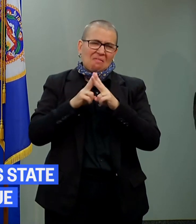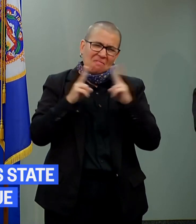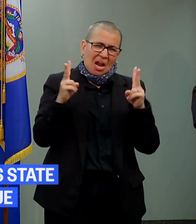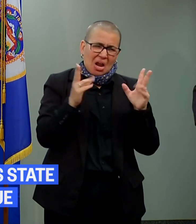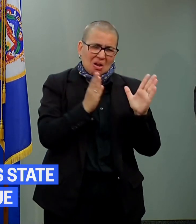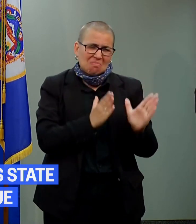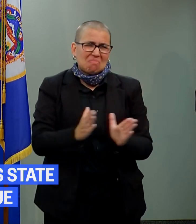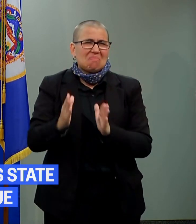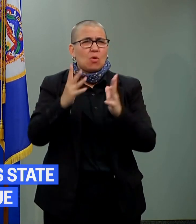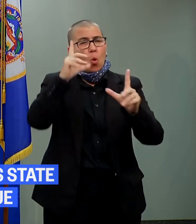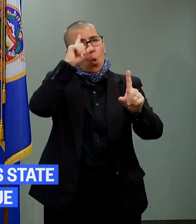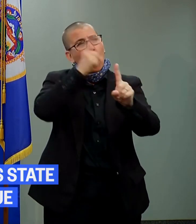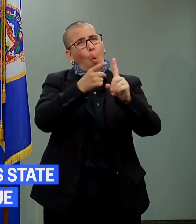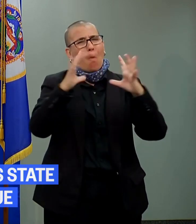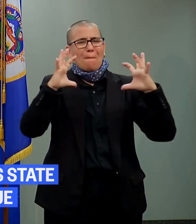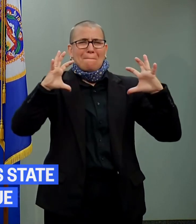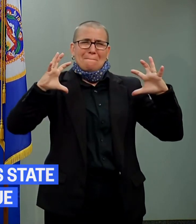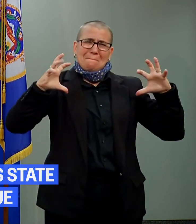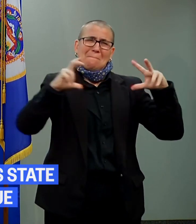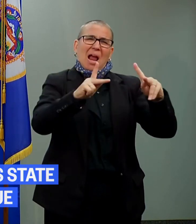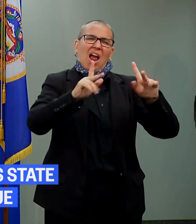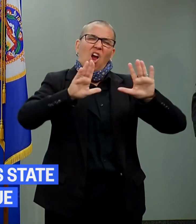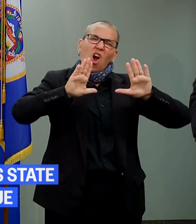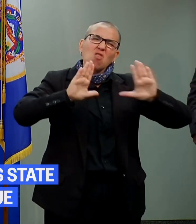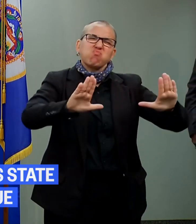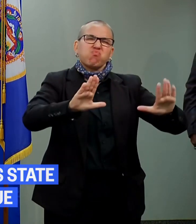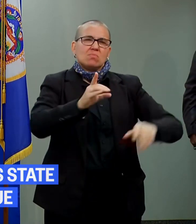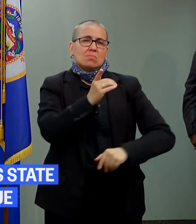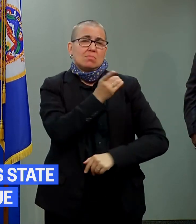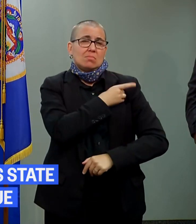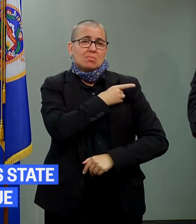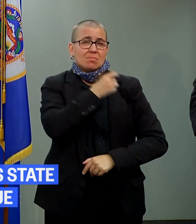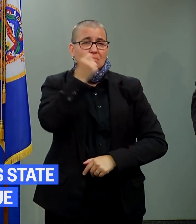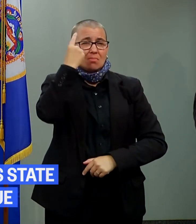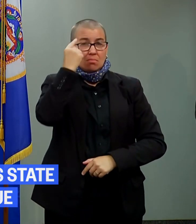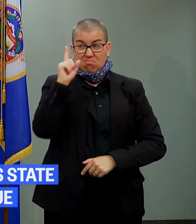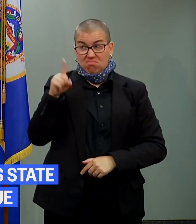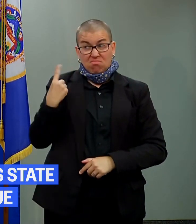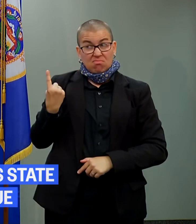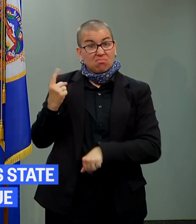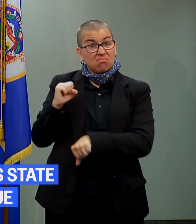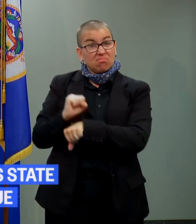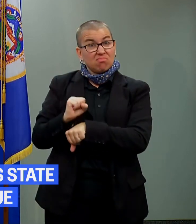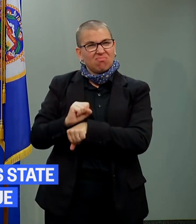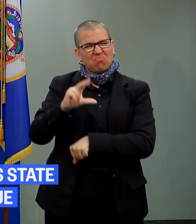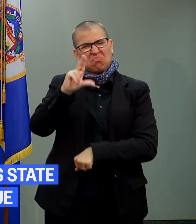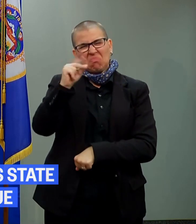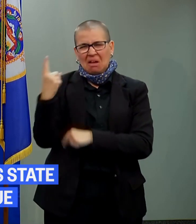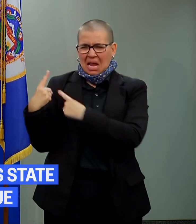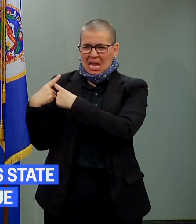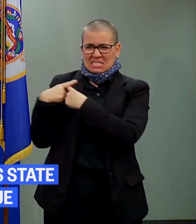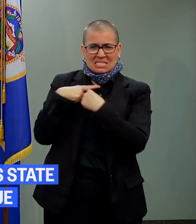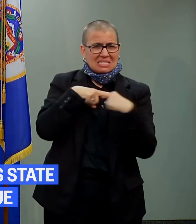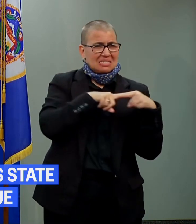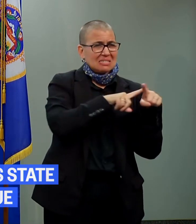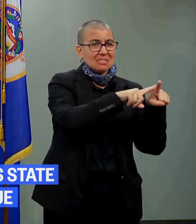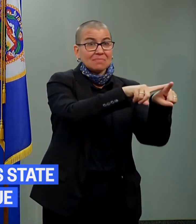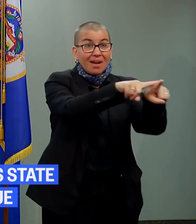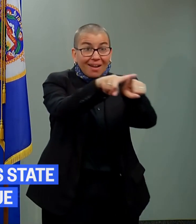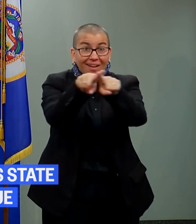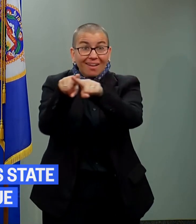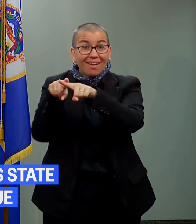State Patrol didn't do this alone. The State Patrol relies heavily on the relationships we have developed over the history